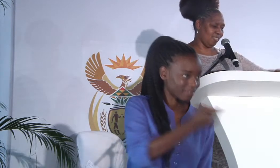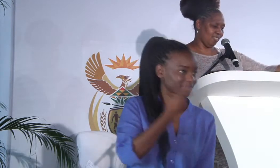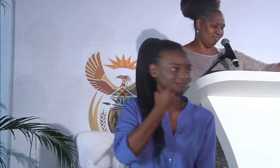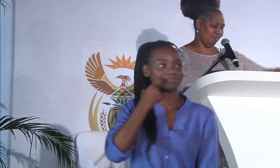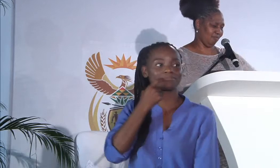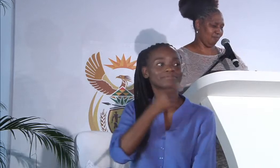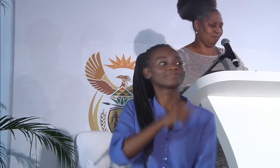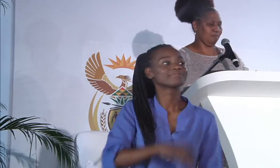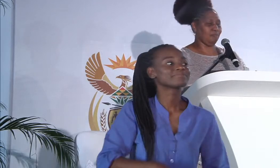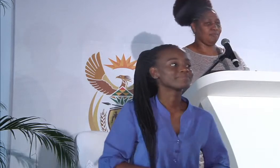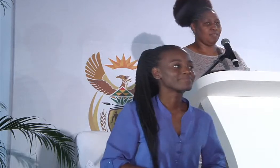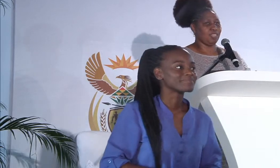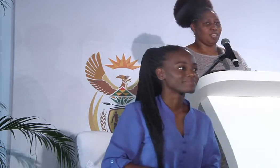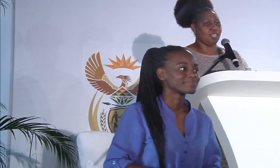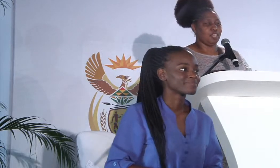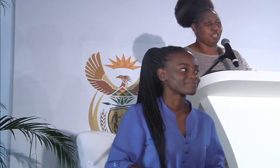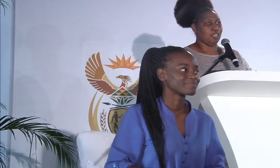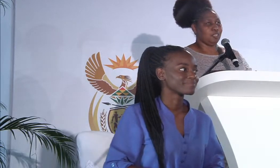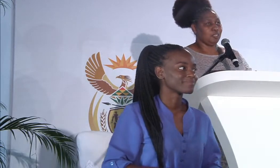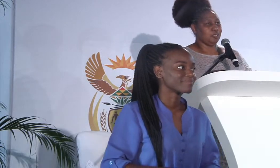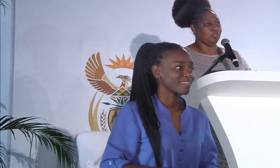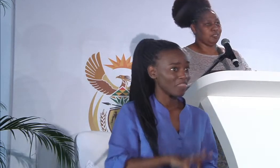Addiction.